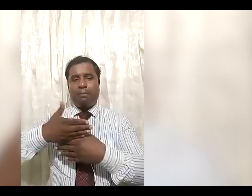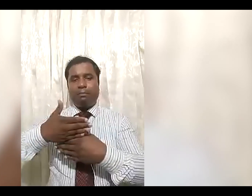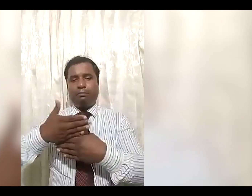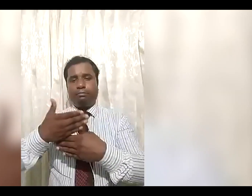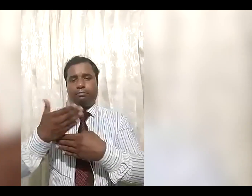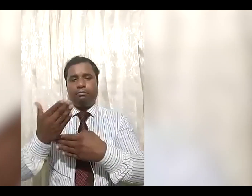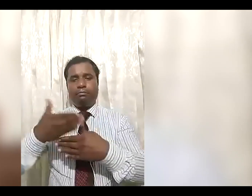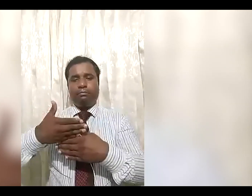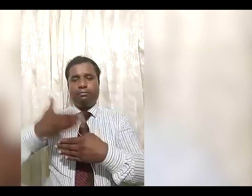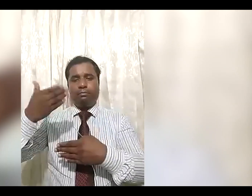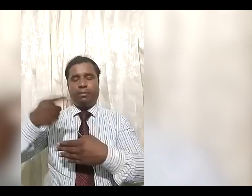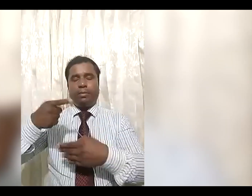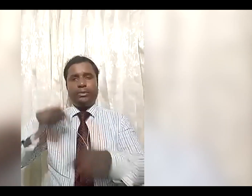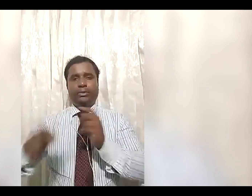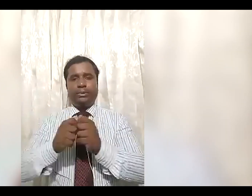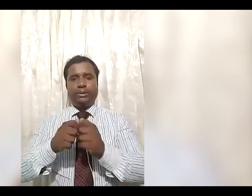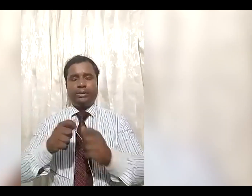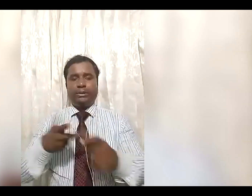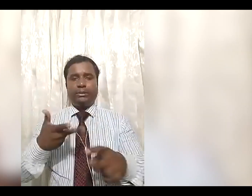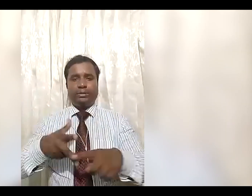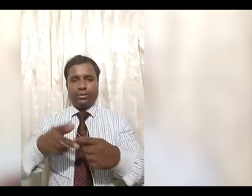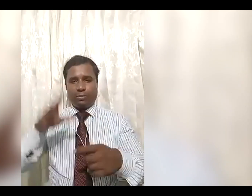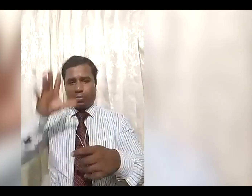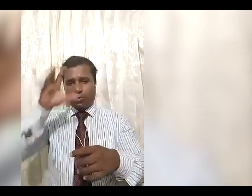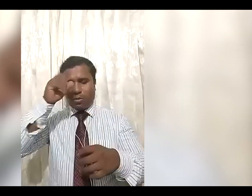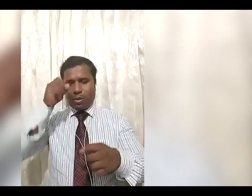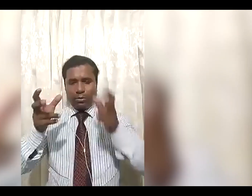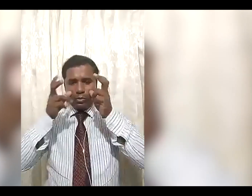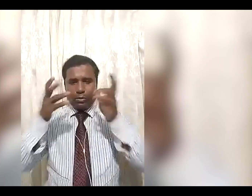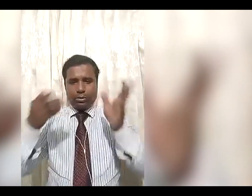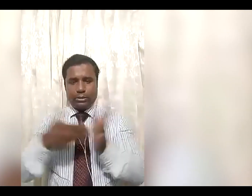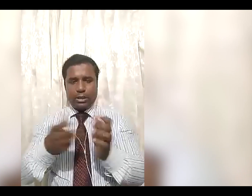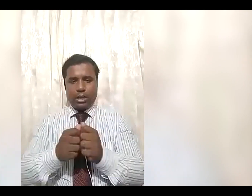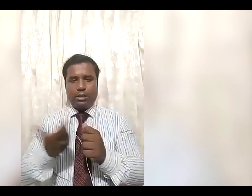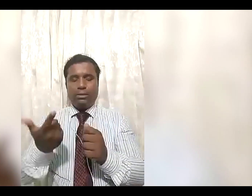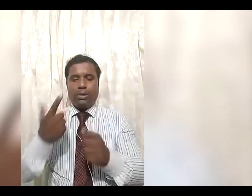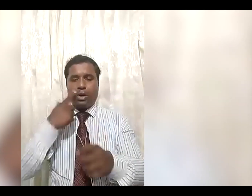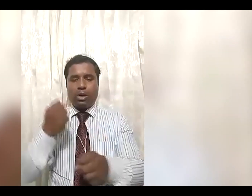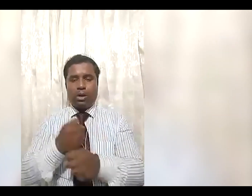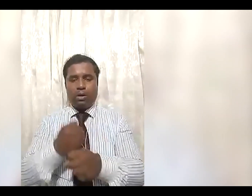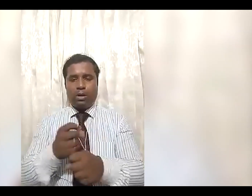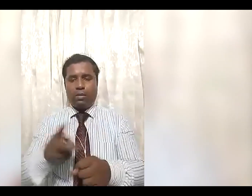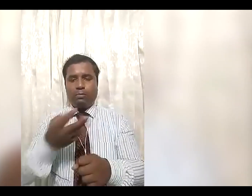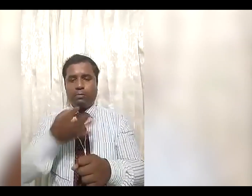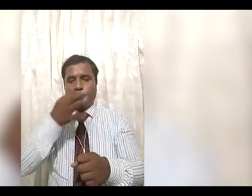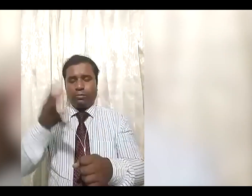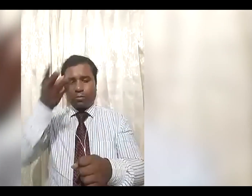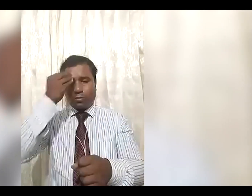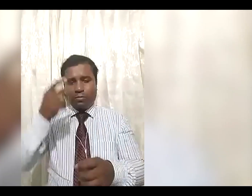or violence, it's the another thing our government and all the parties need to think about the